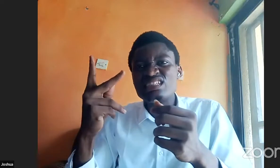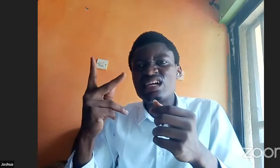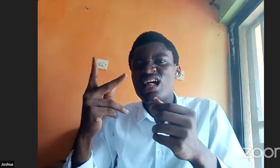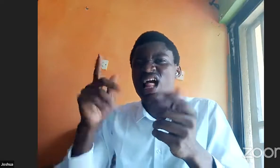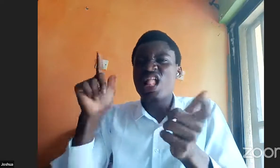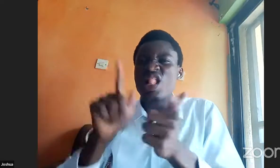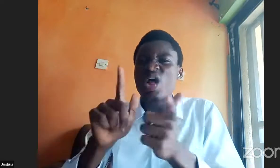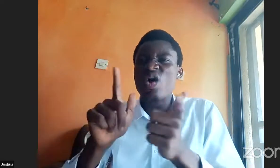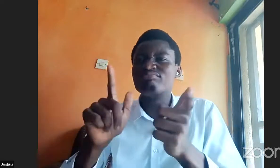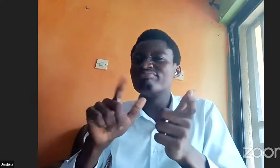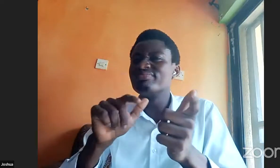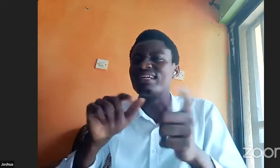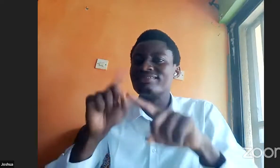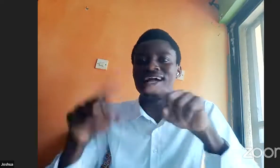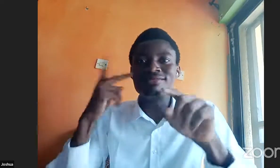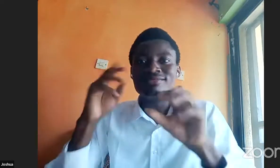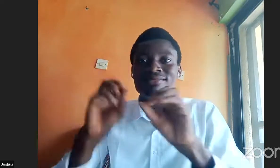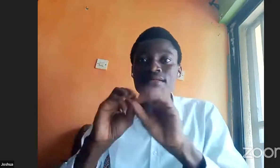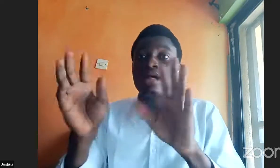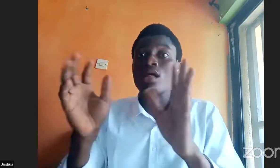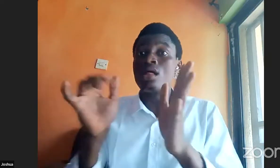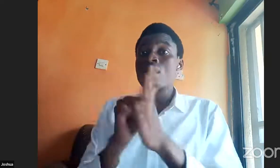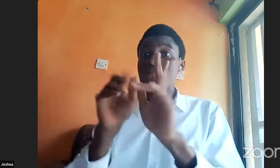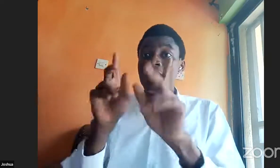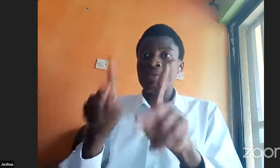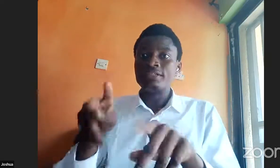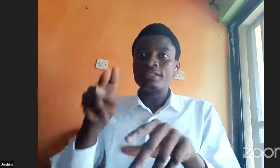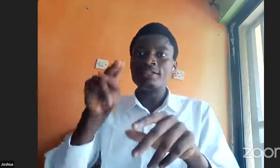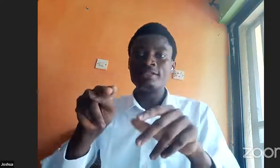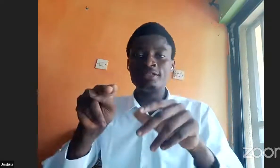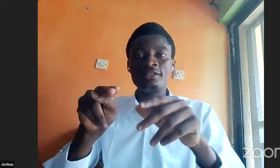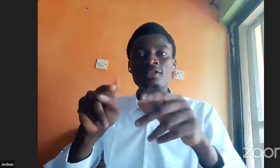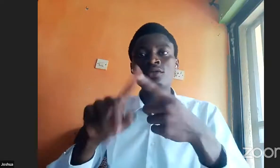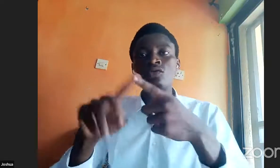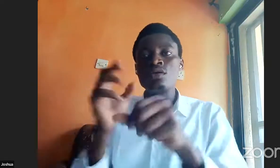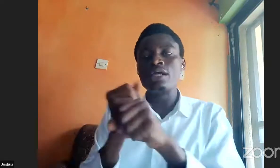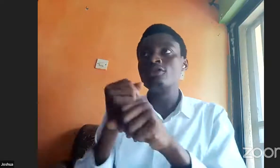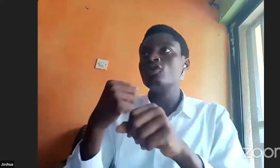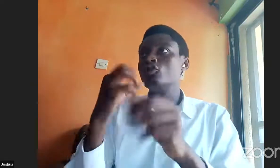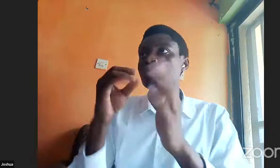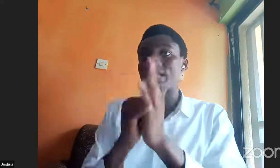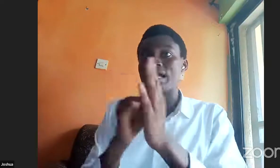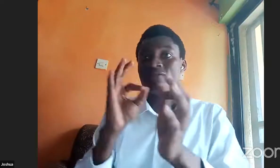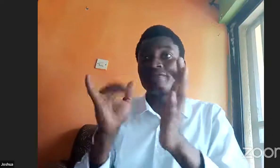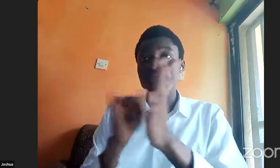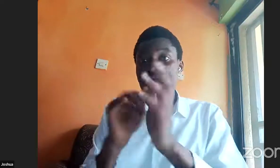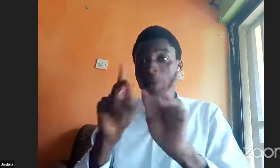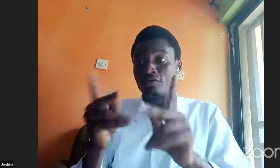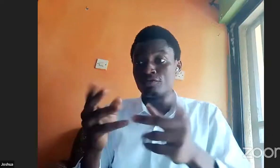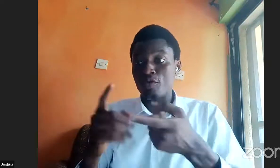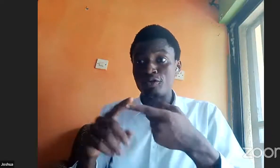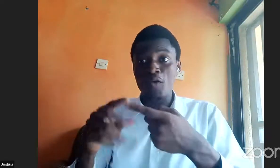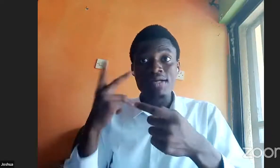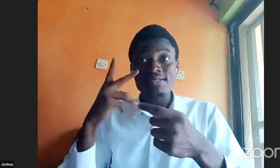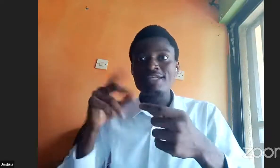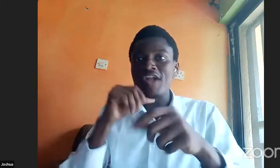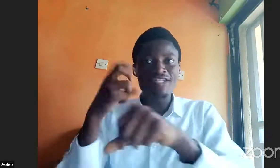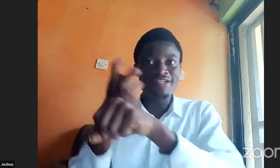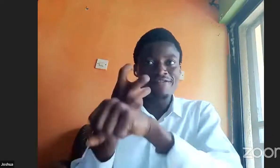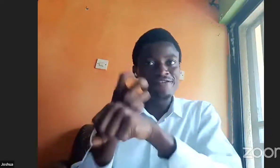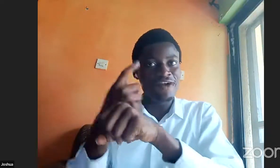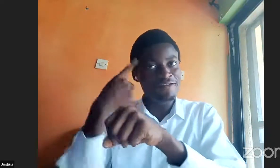large, so that the person does not strain the fading site. So at the design stage, we have to be intentional